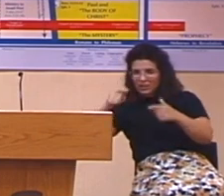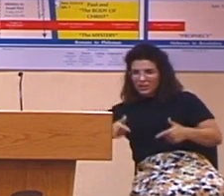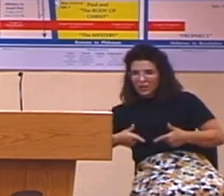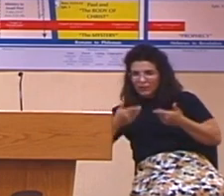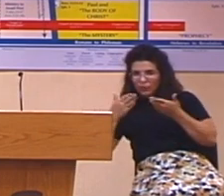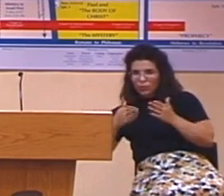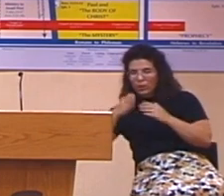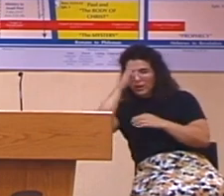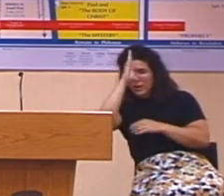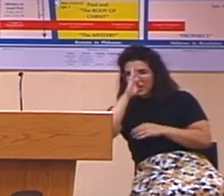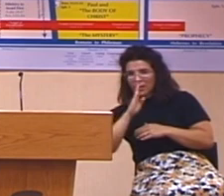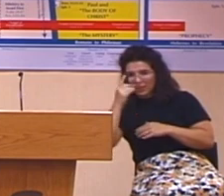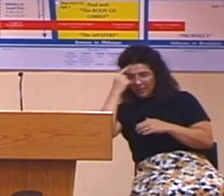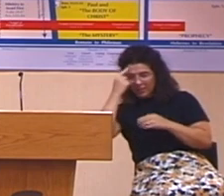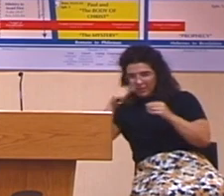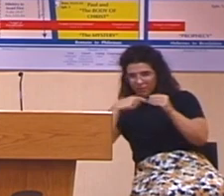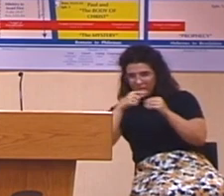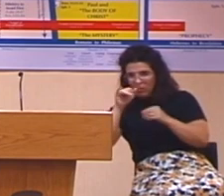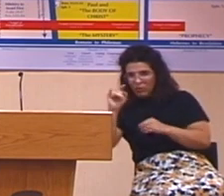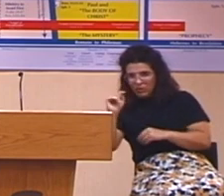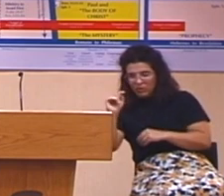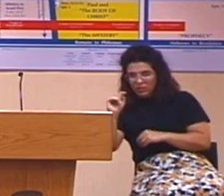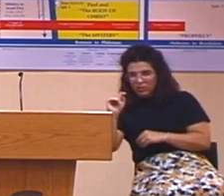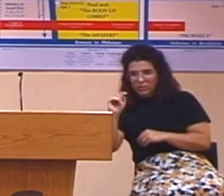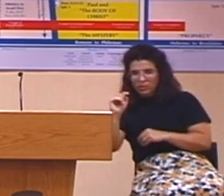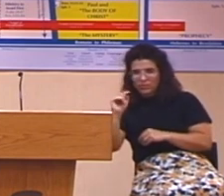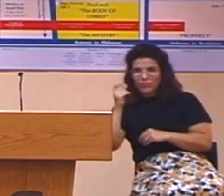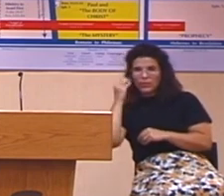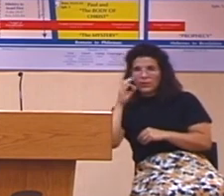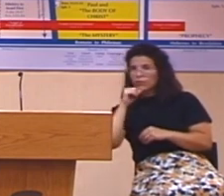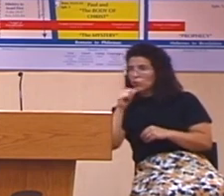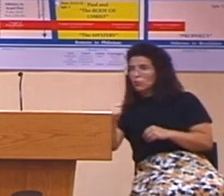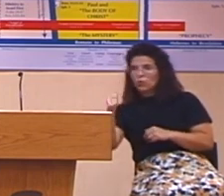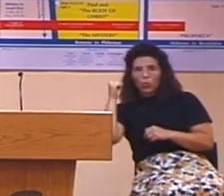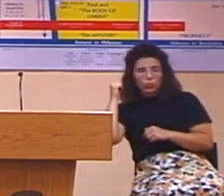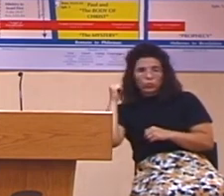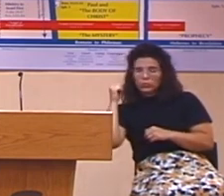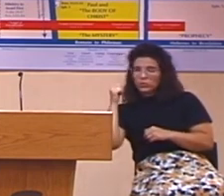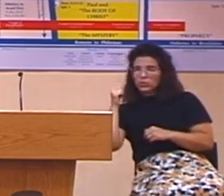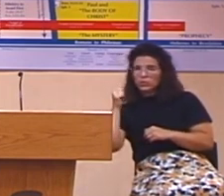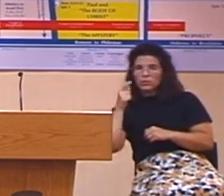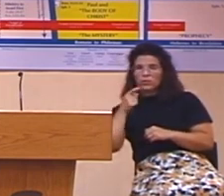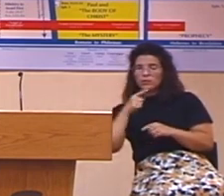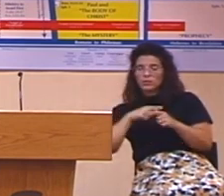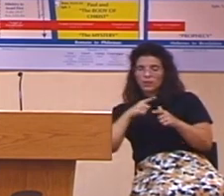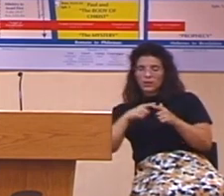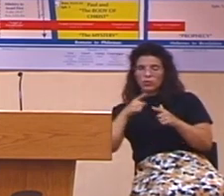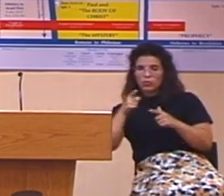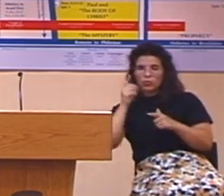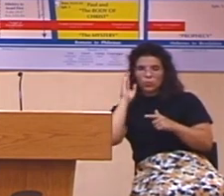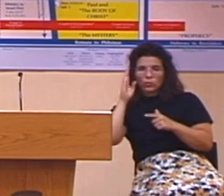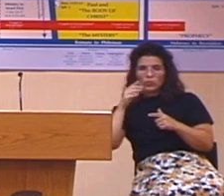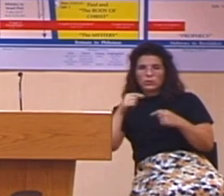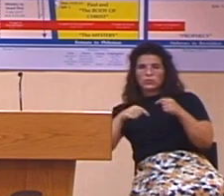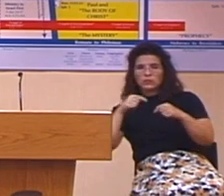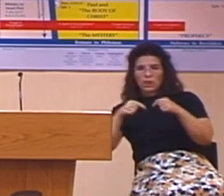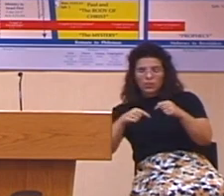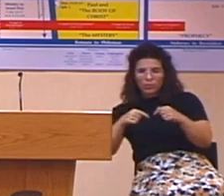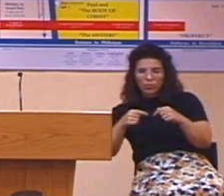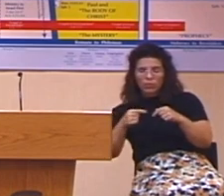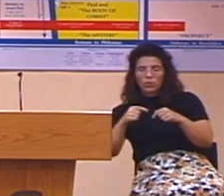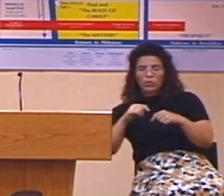way God thinks about it. If you don't, then you will stumble,